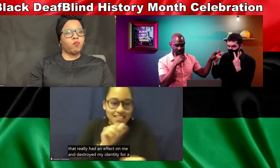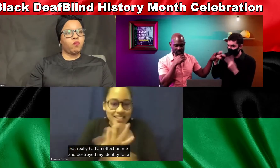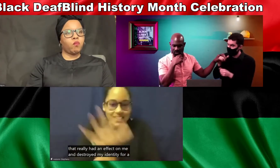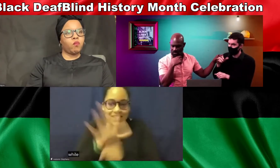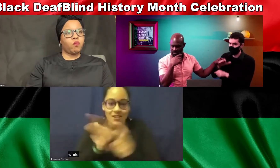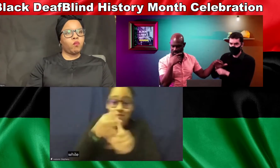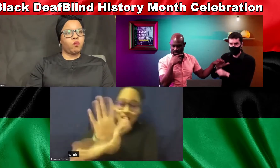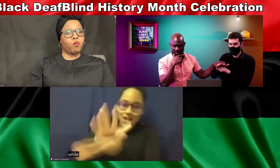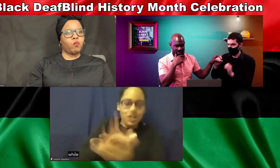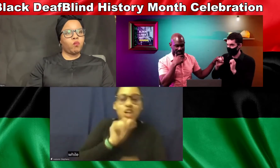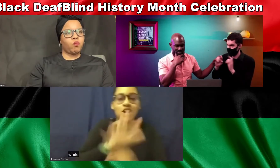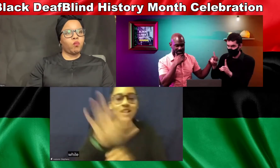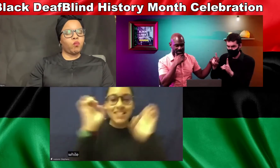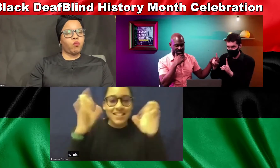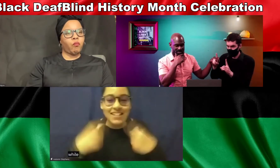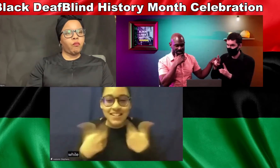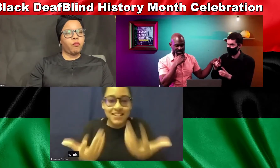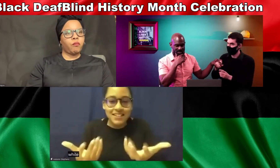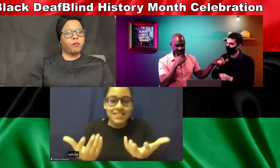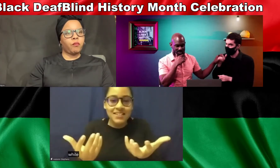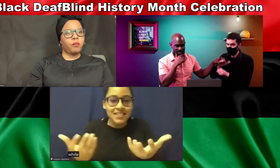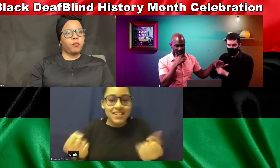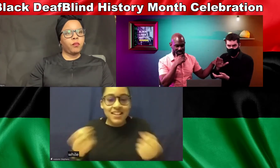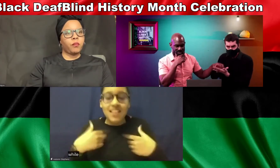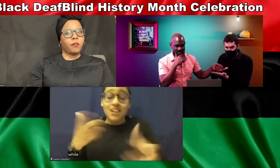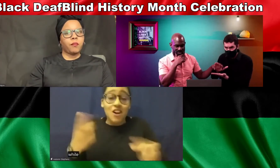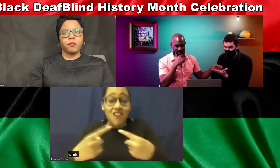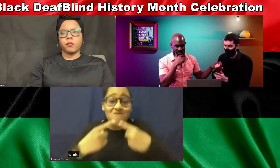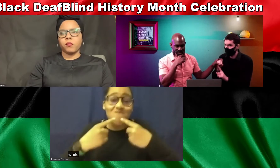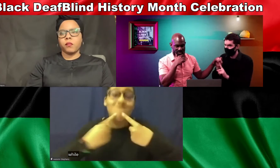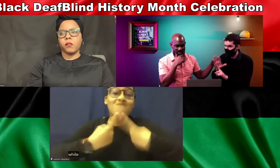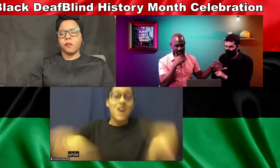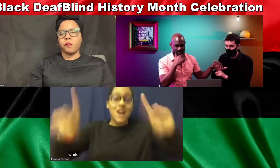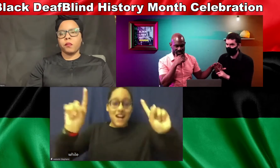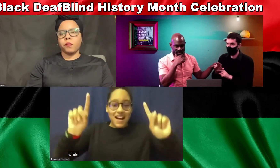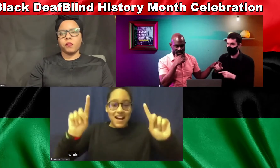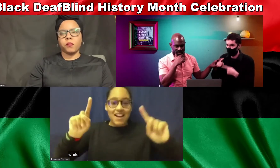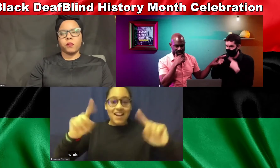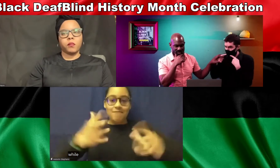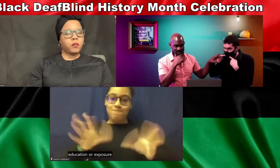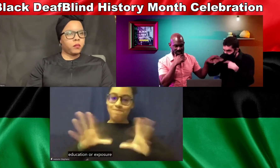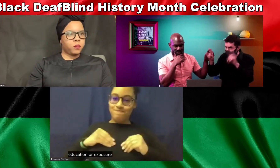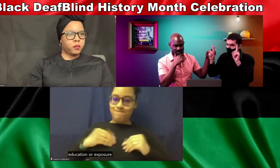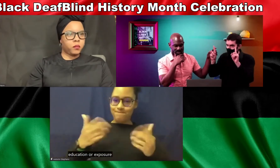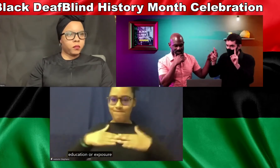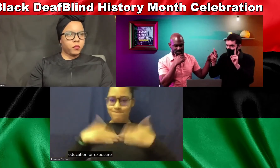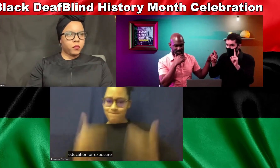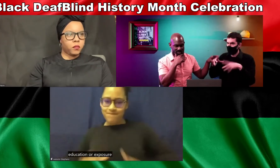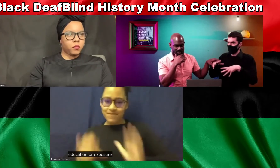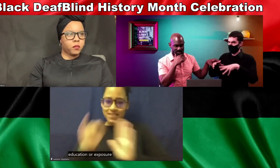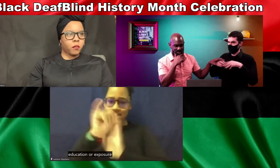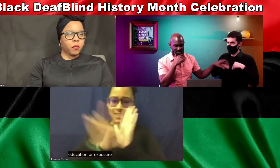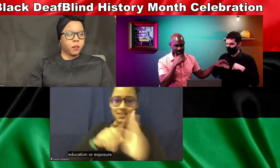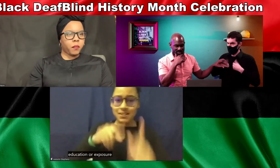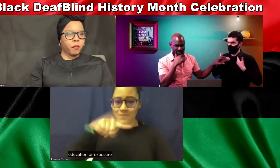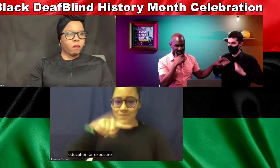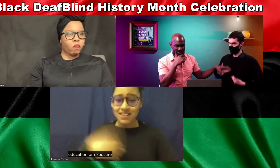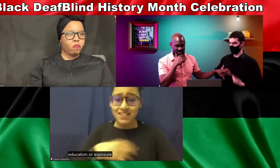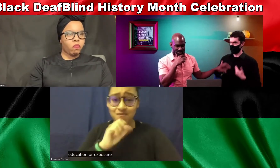So I didn't have enough education or exposure to my culture to understand how to identify